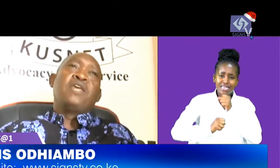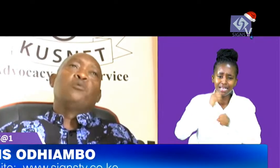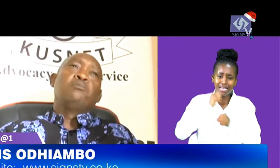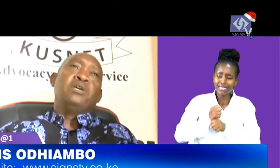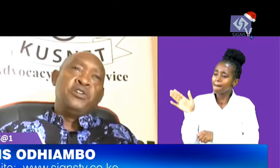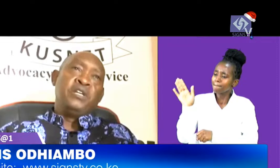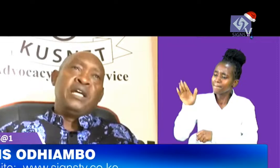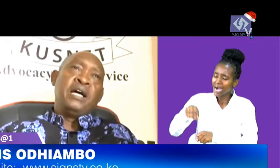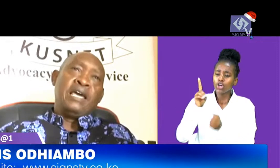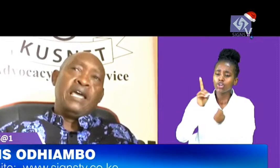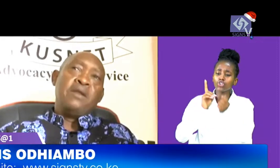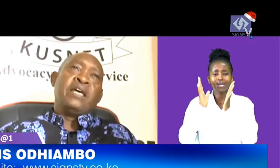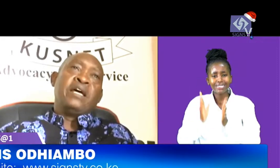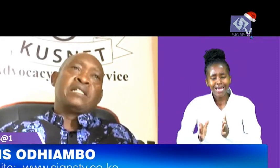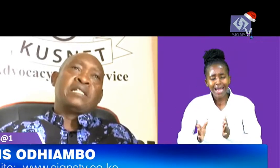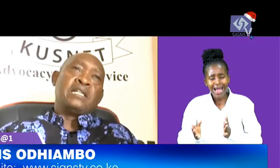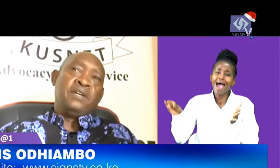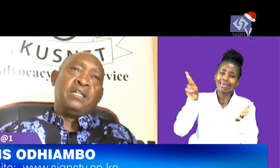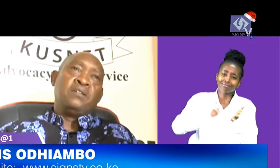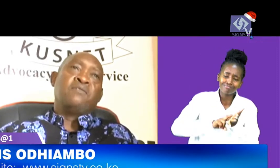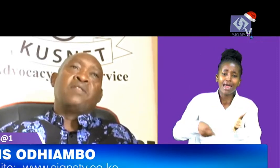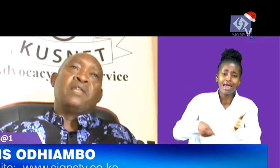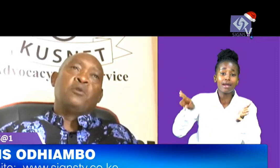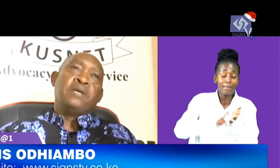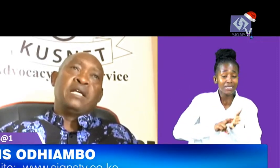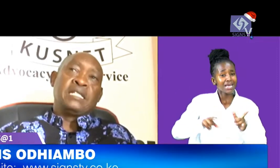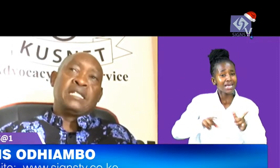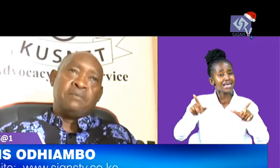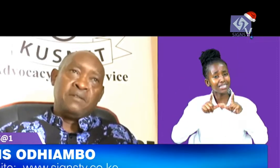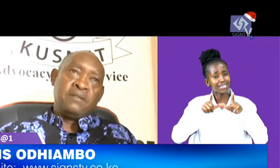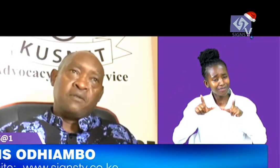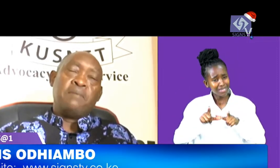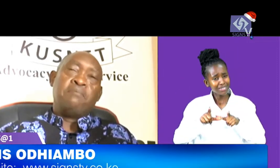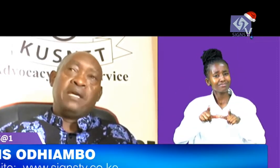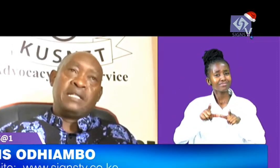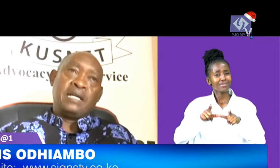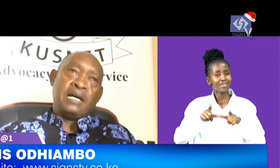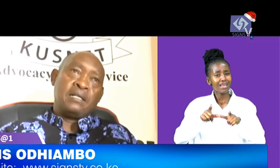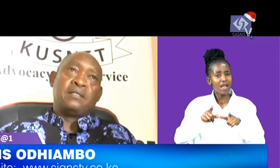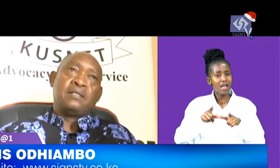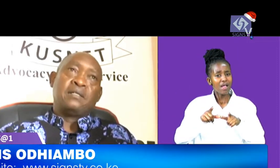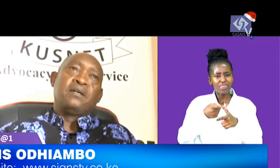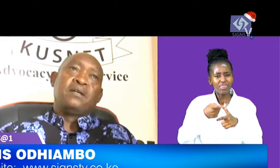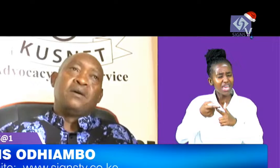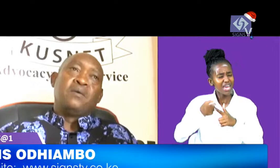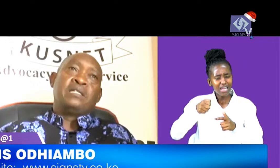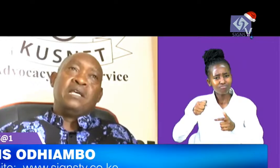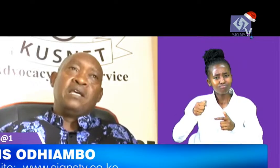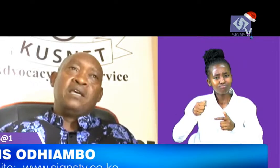be issued again with a certificate for them to be exempted from the paying tax, we are saying you are